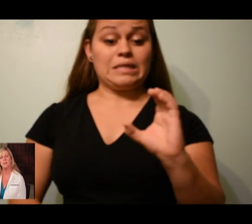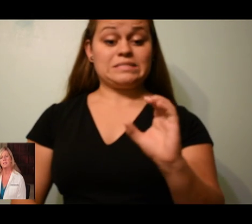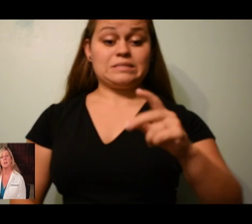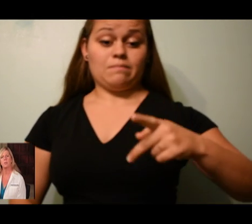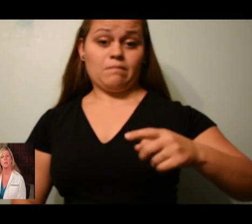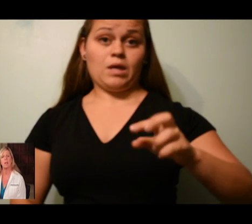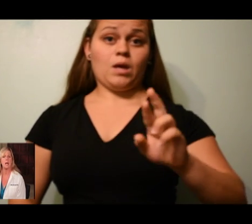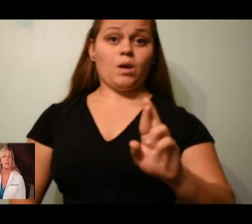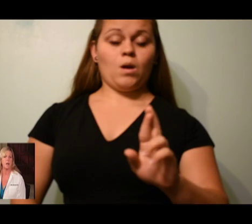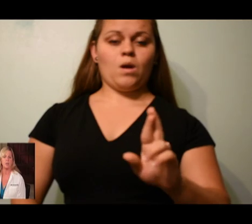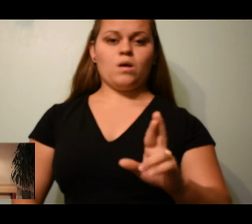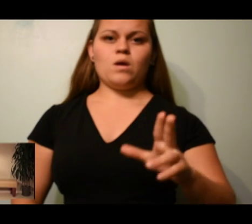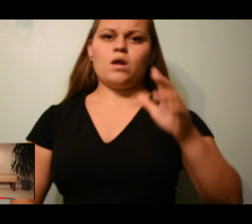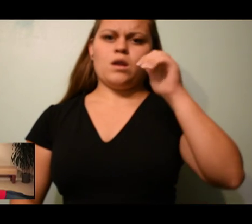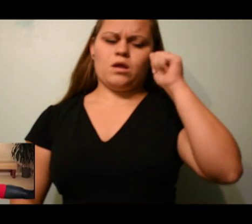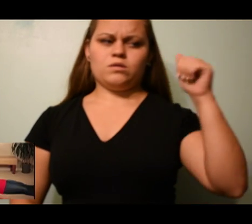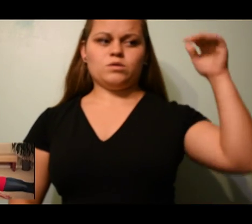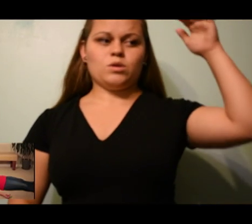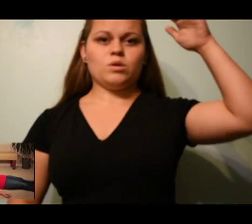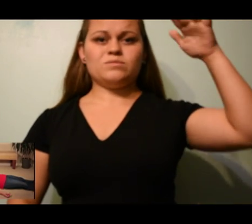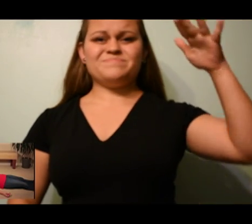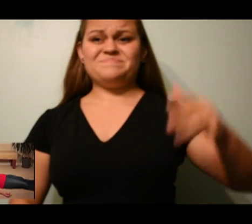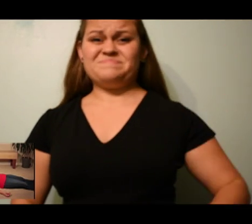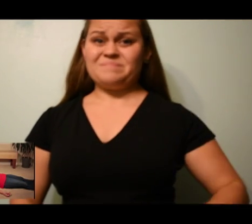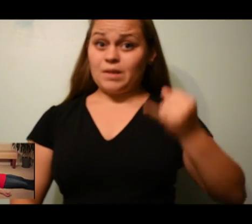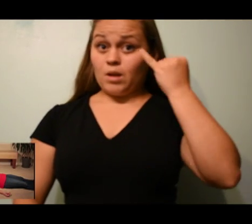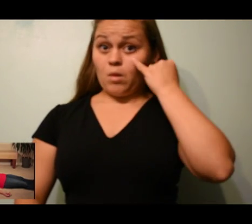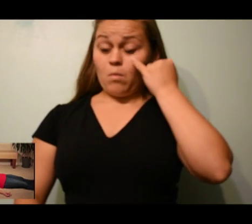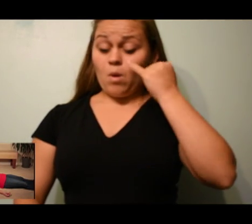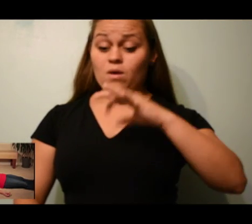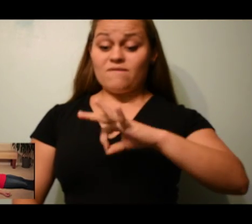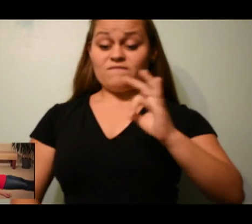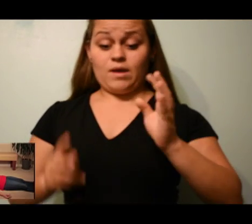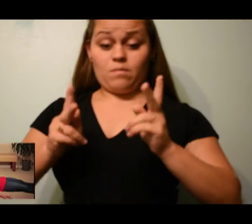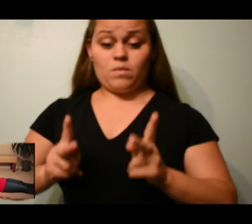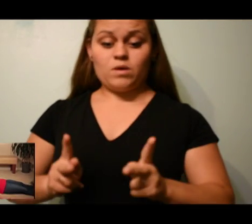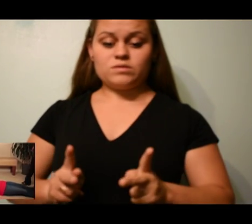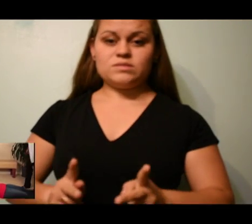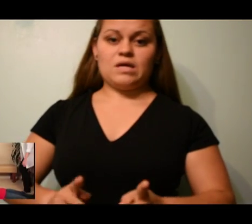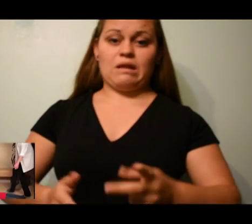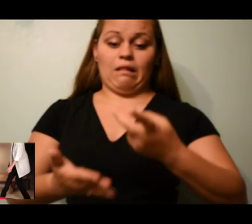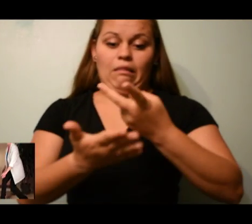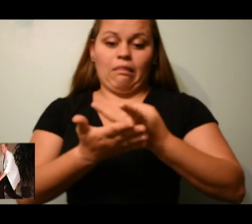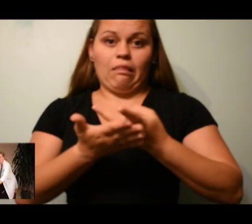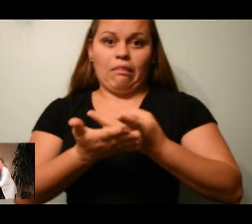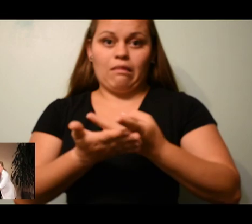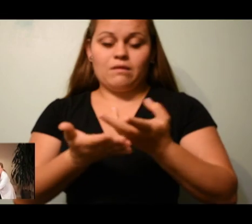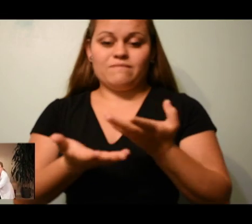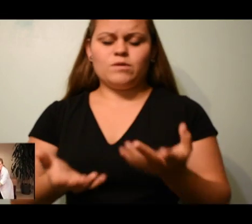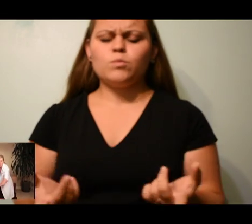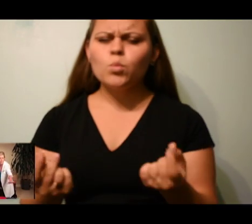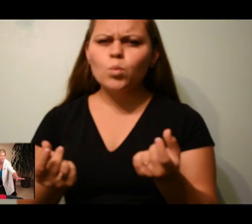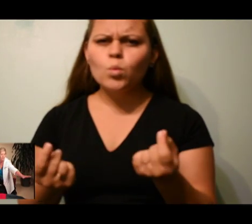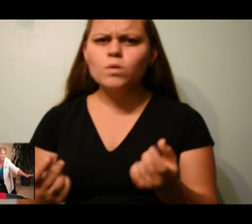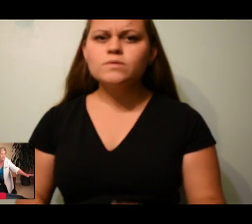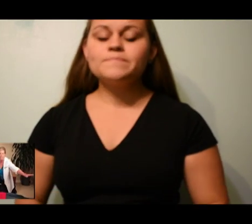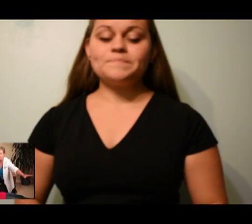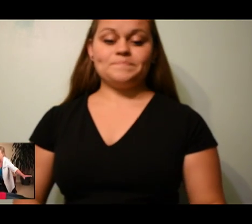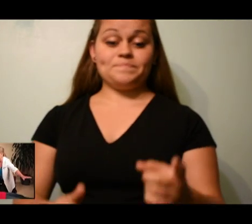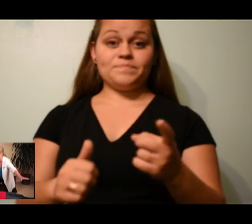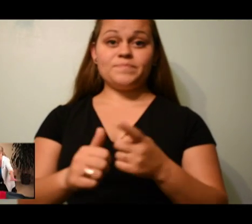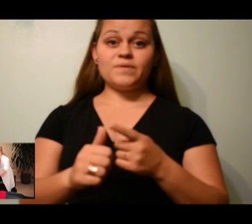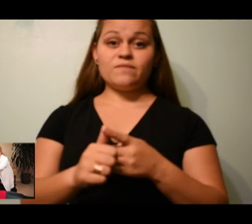you find someone lying down on the floor. What are you going to do? First, assess the scene.